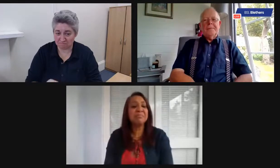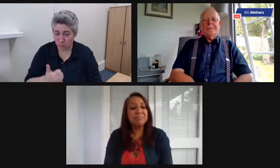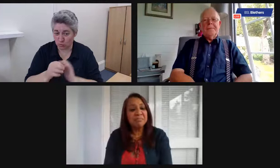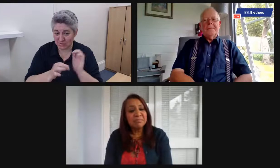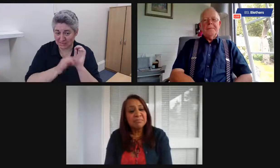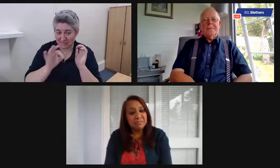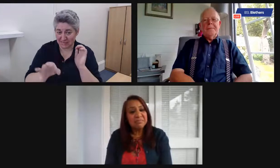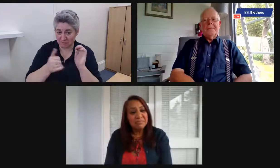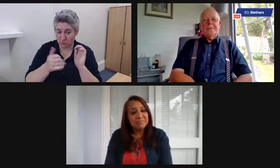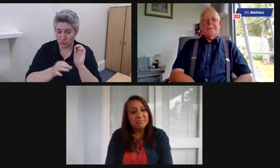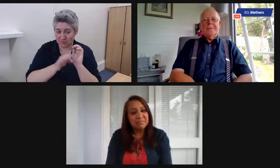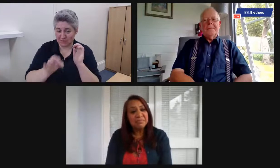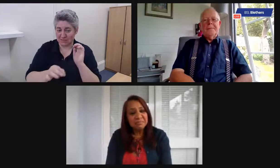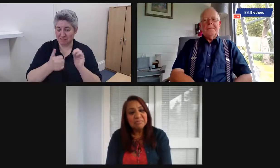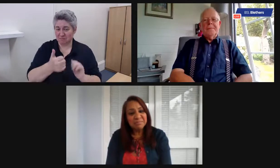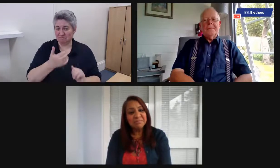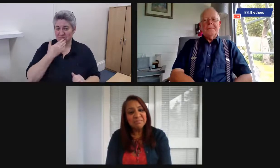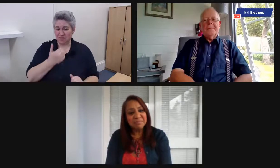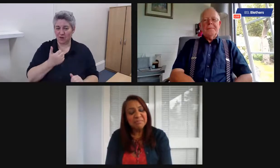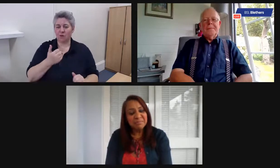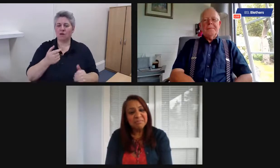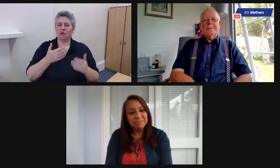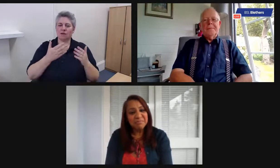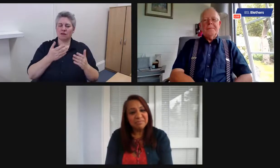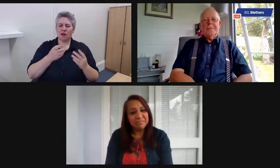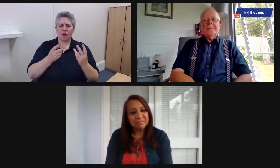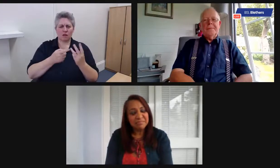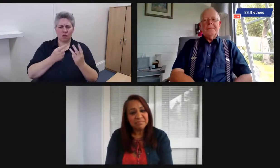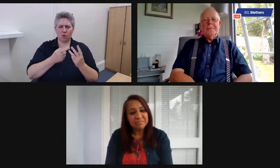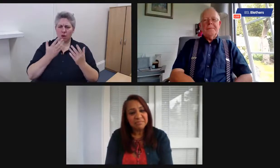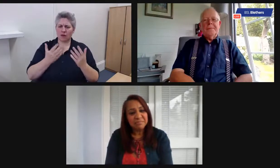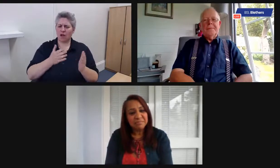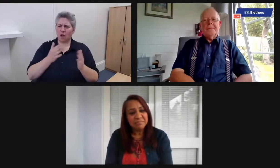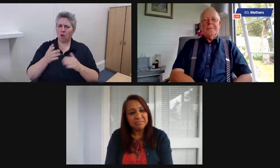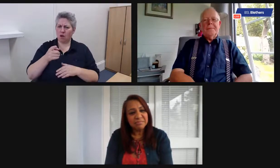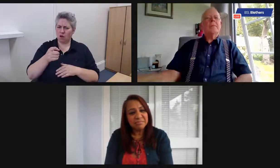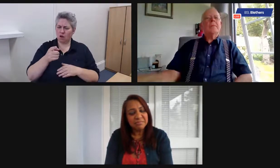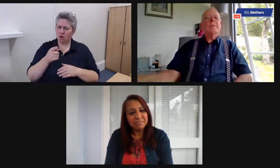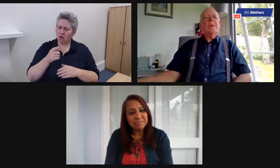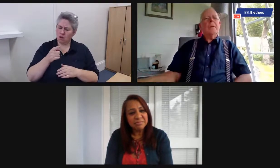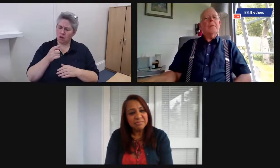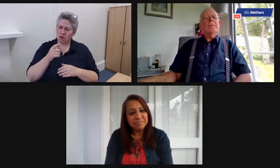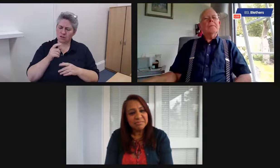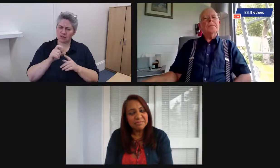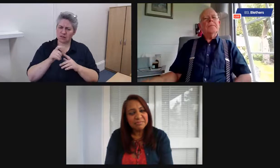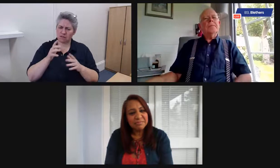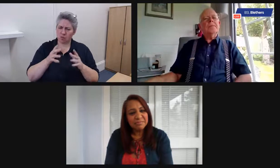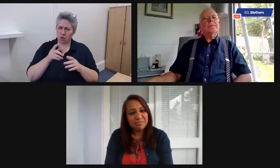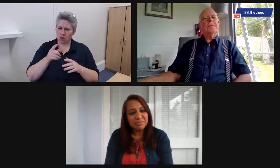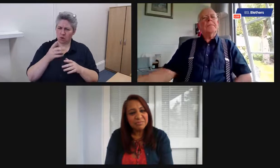place and walk there, but walk there through winter, spring, summer, and autumn.